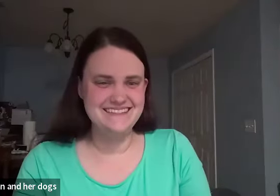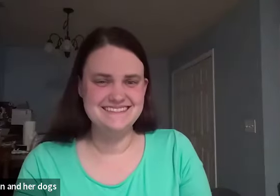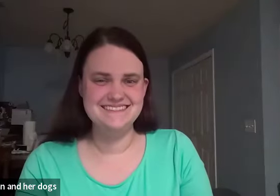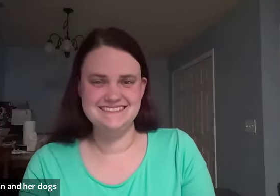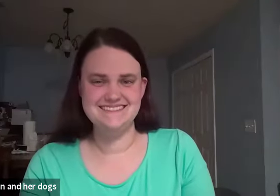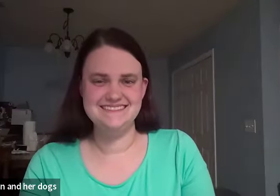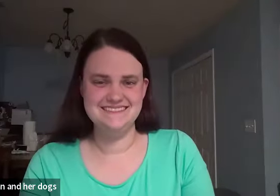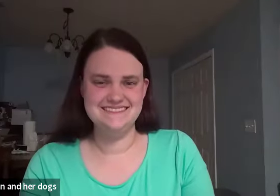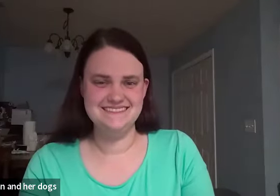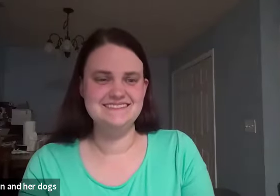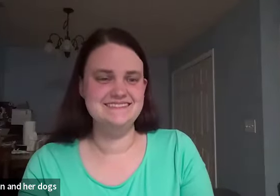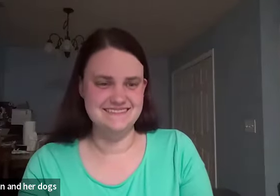C,